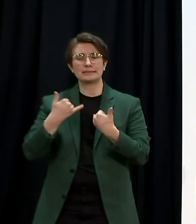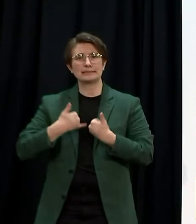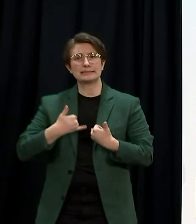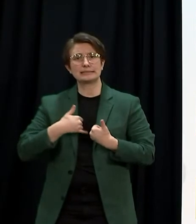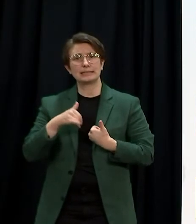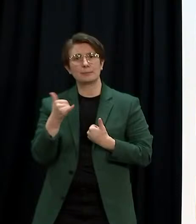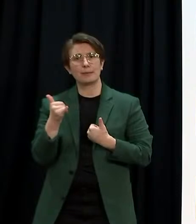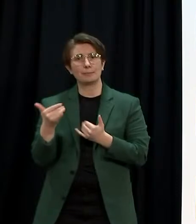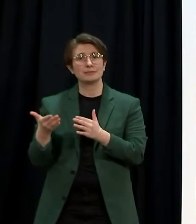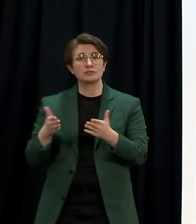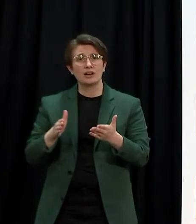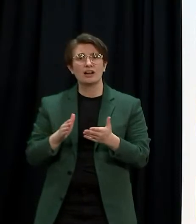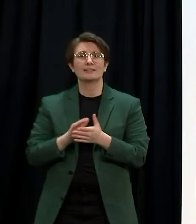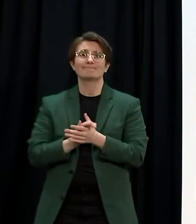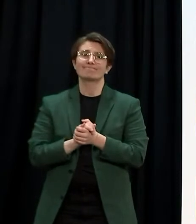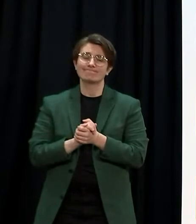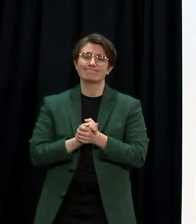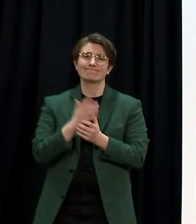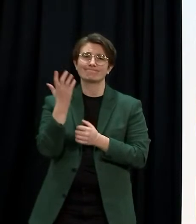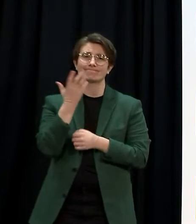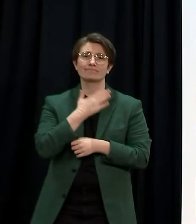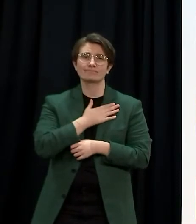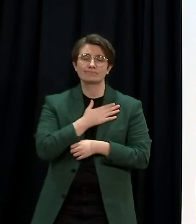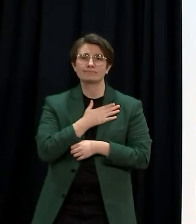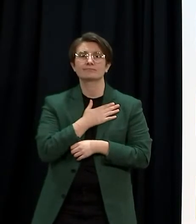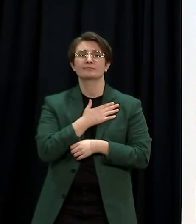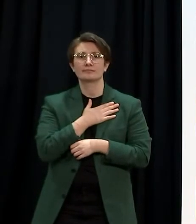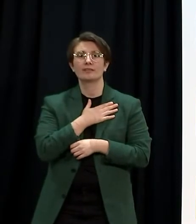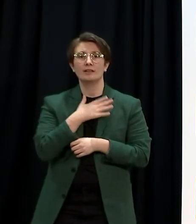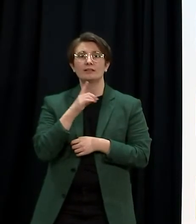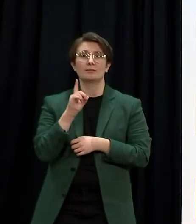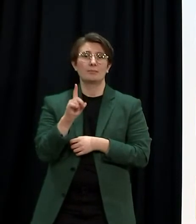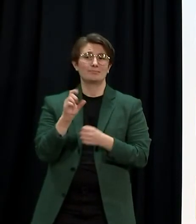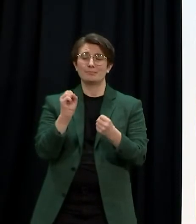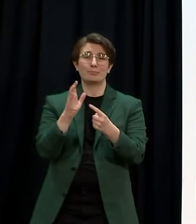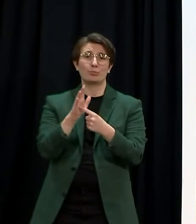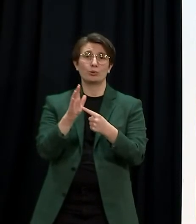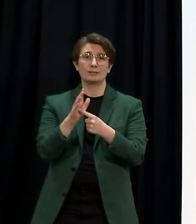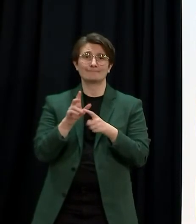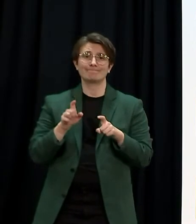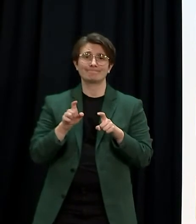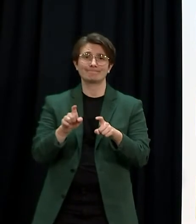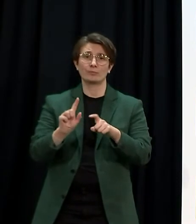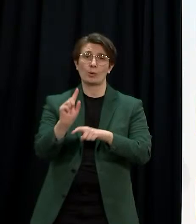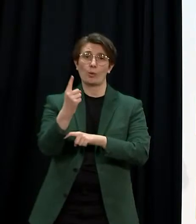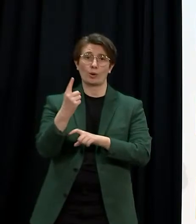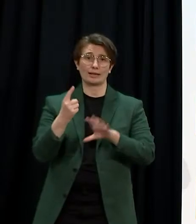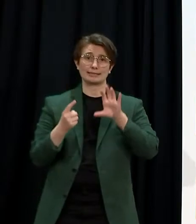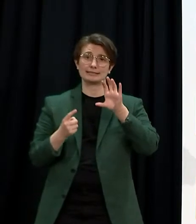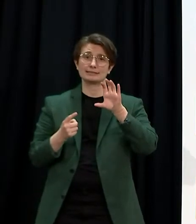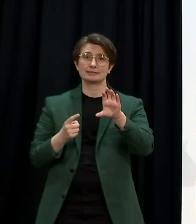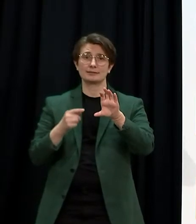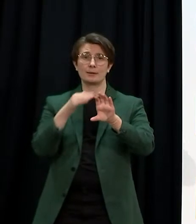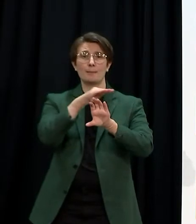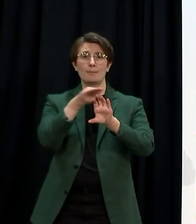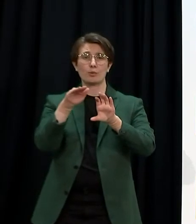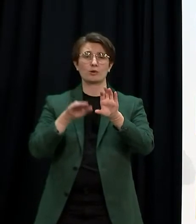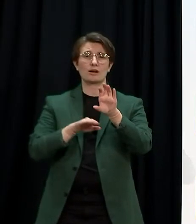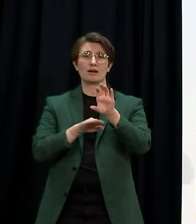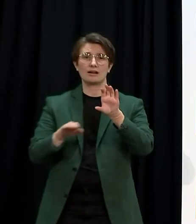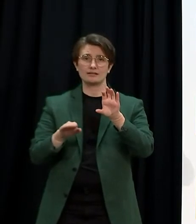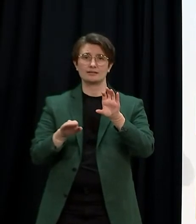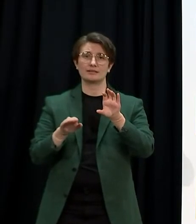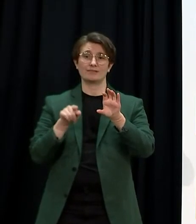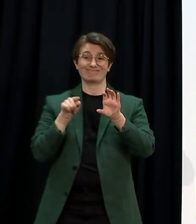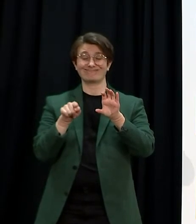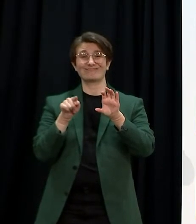But the ongoing public health risk of transmissible Delta variant is high at the moment, in Auckland, and these restrictions are designed to keep